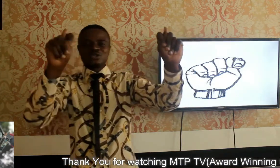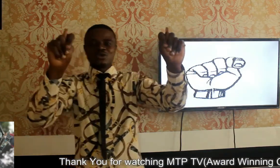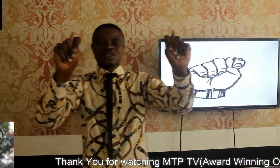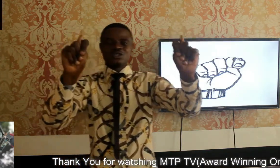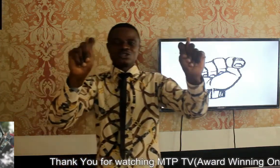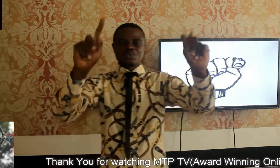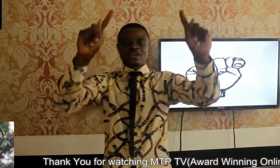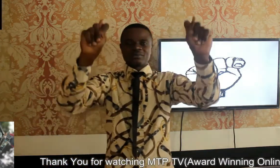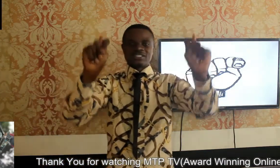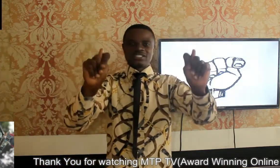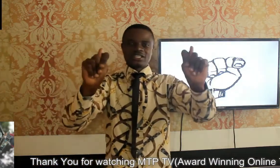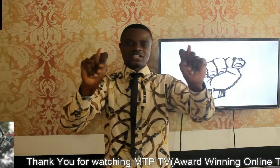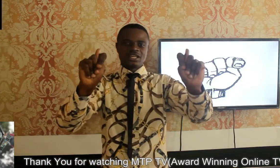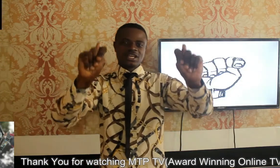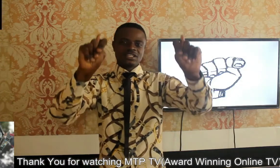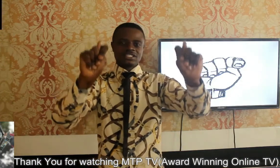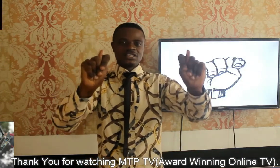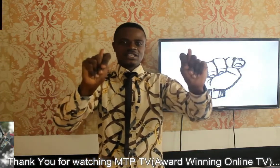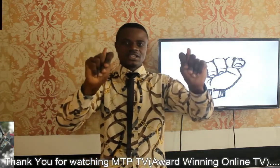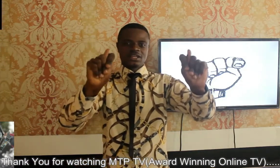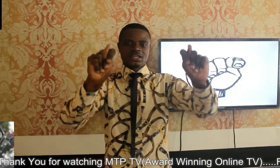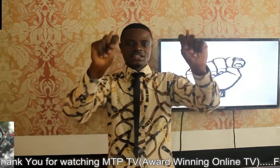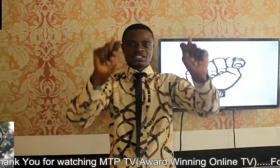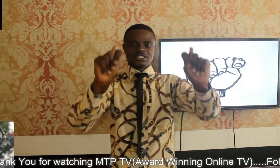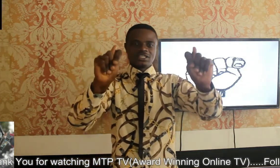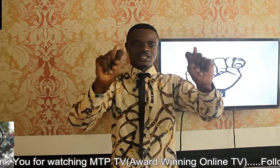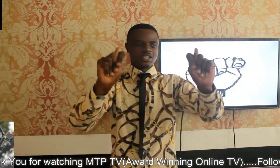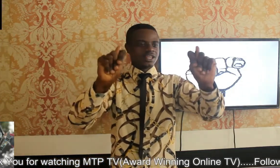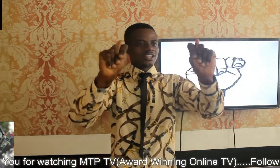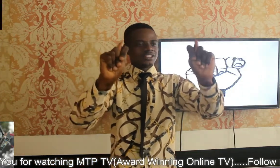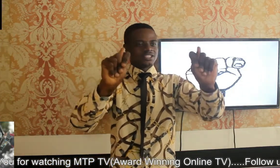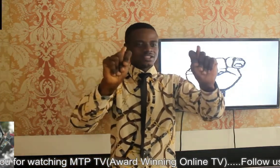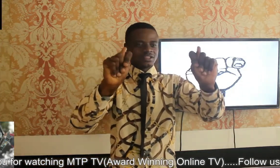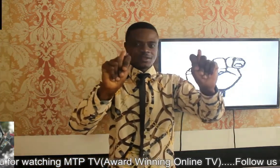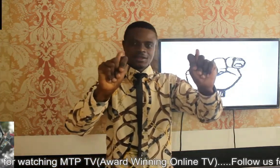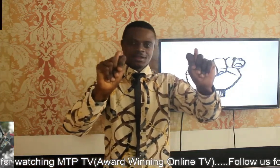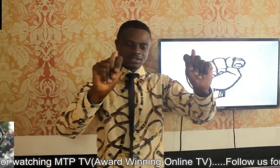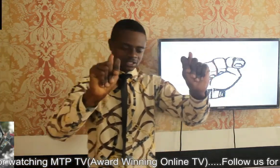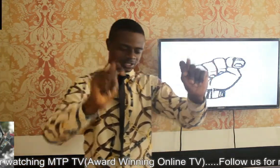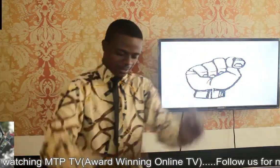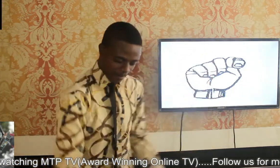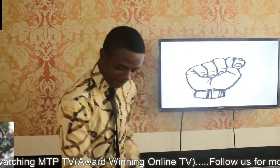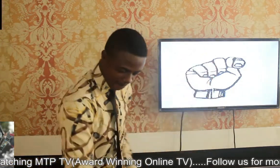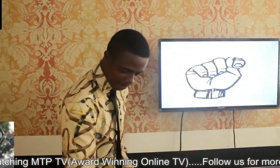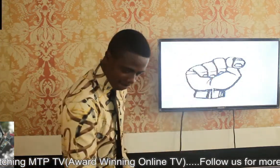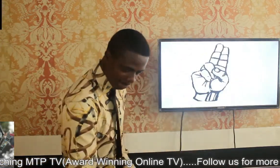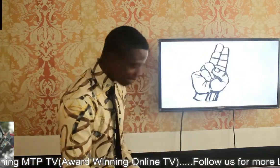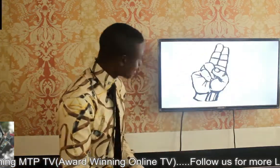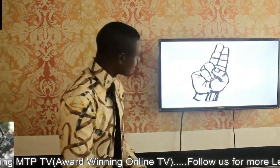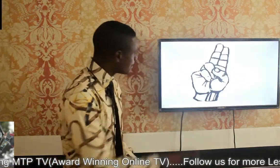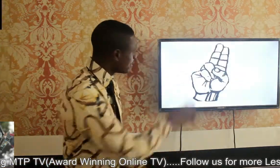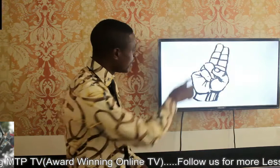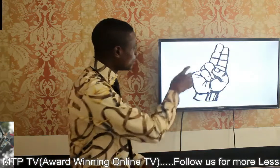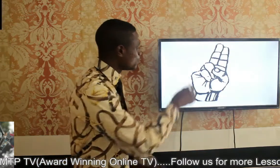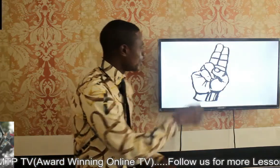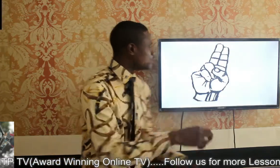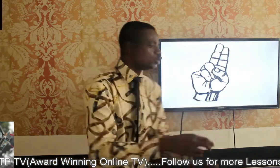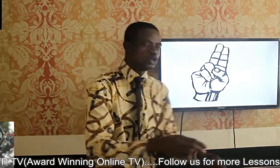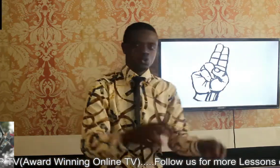this way, so it becomes T. T. T. T. T. The next one is